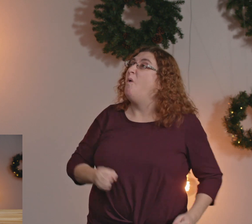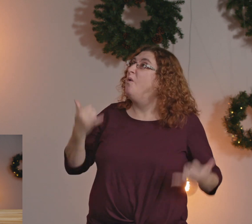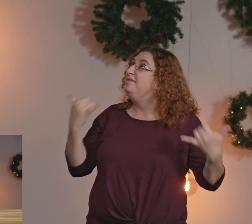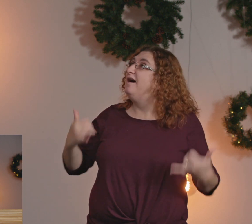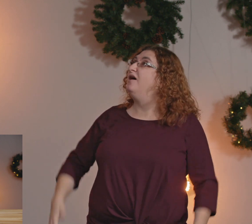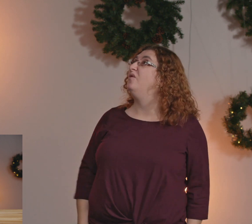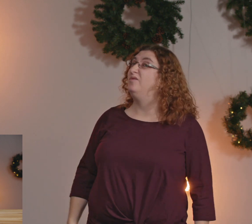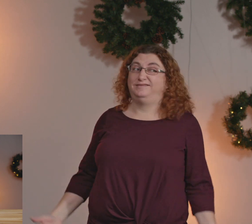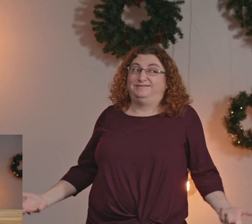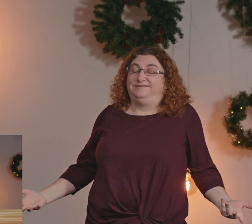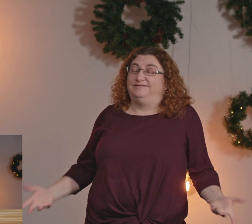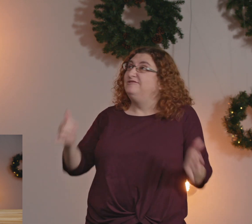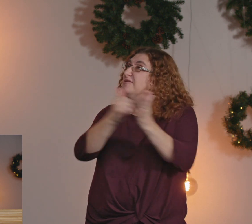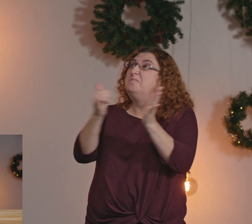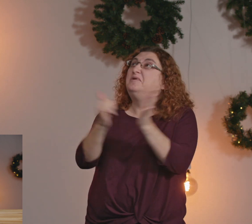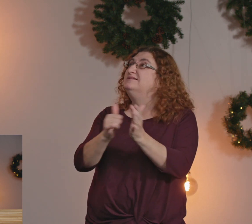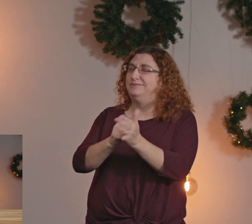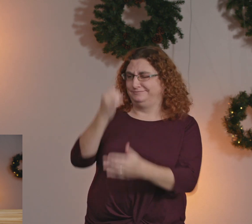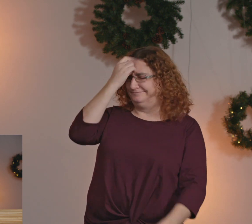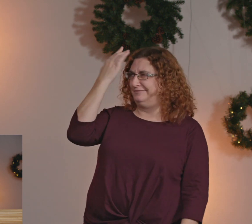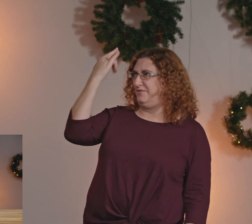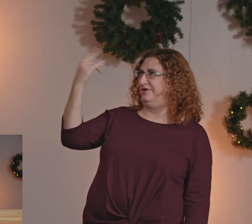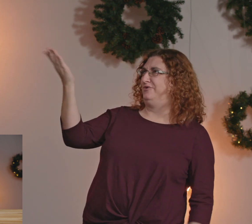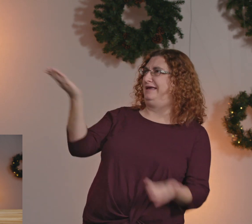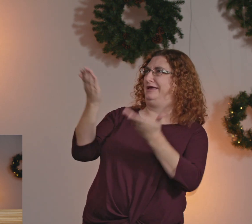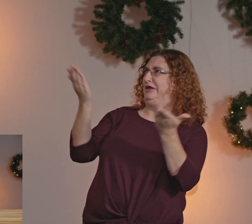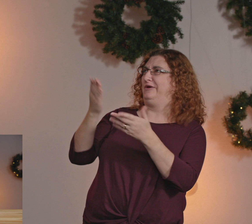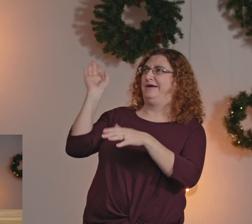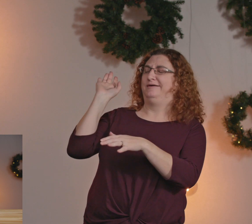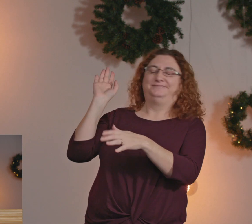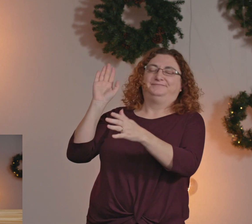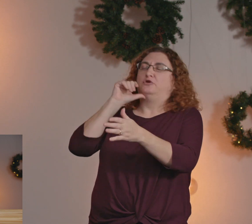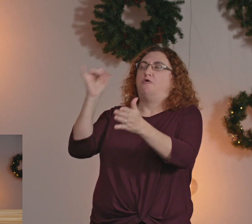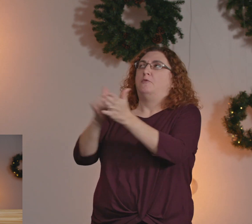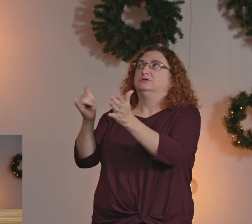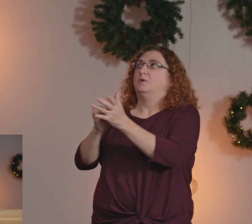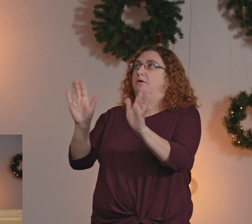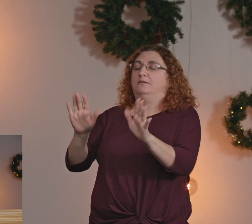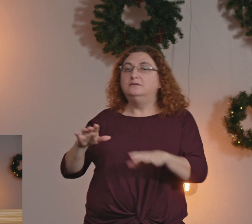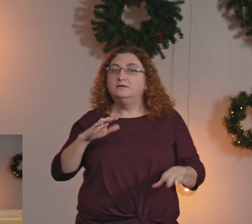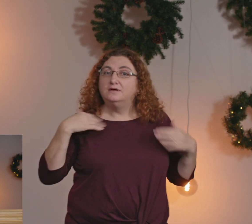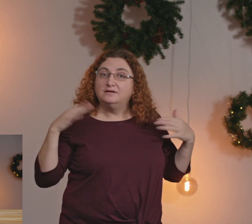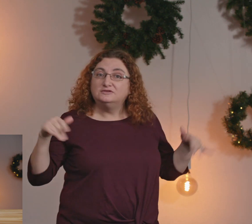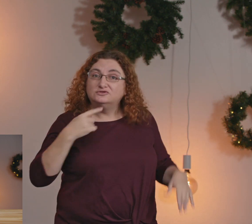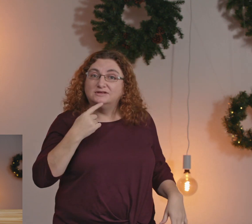we're not. So I don't understand why you're here. This can't be." The angel tells him